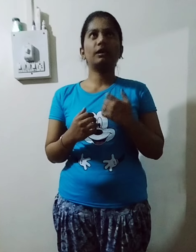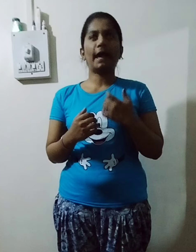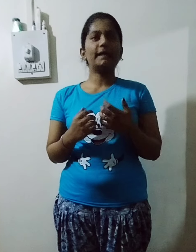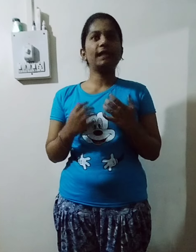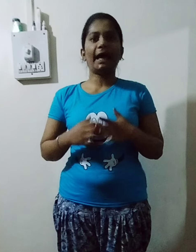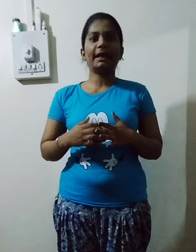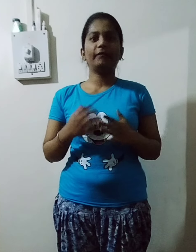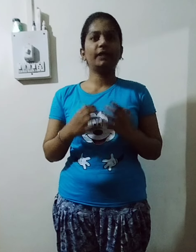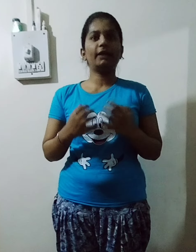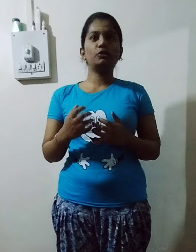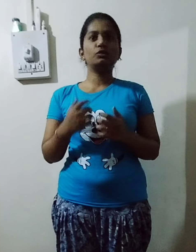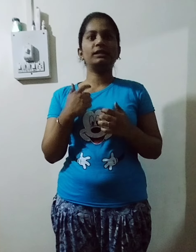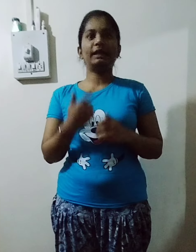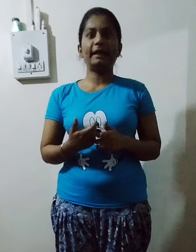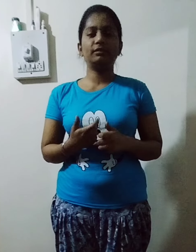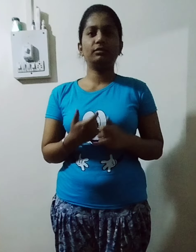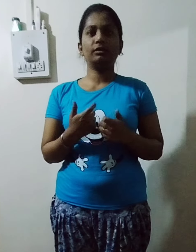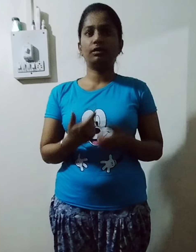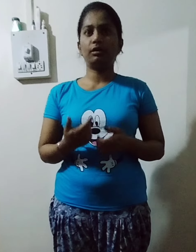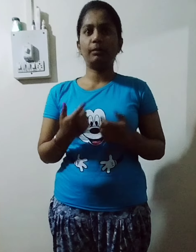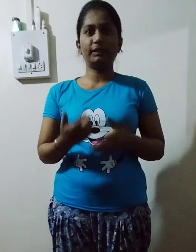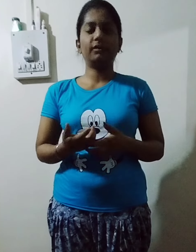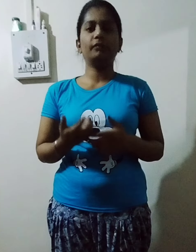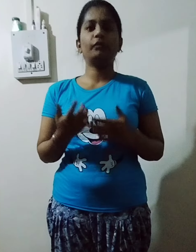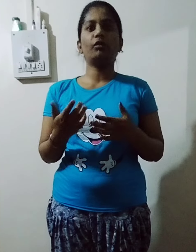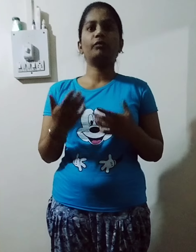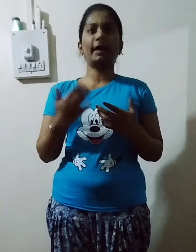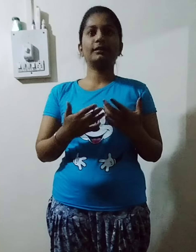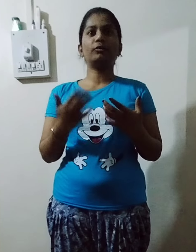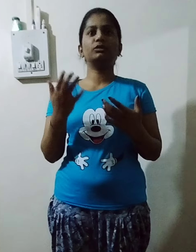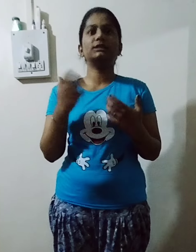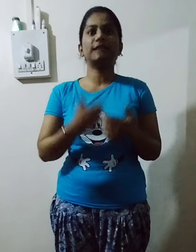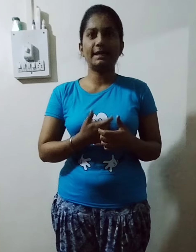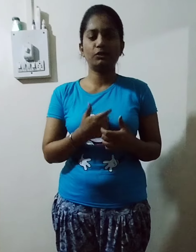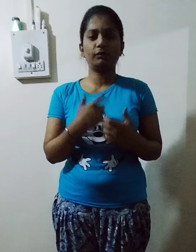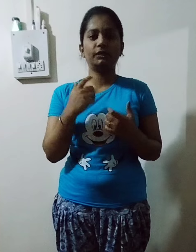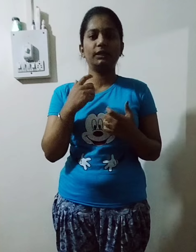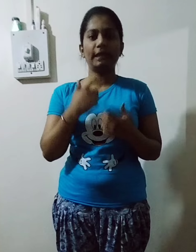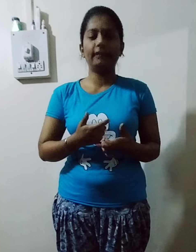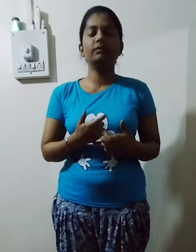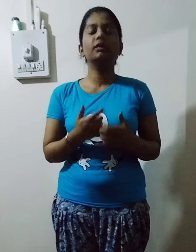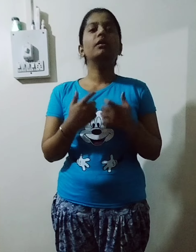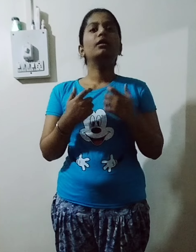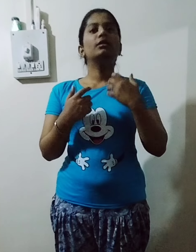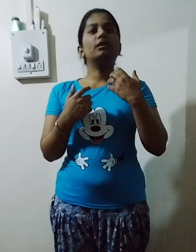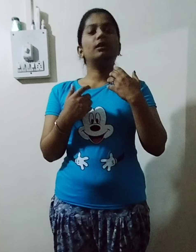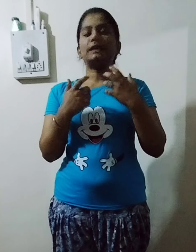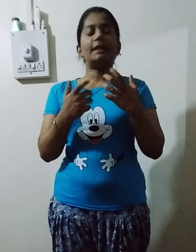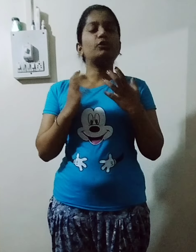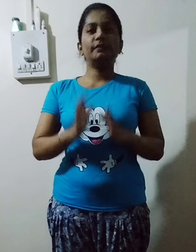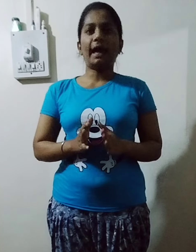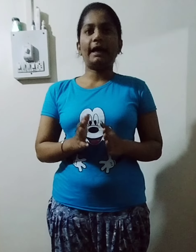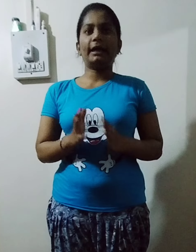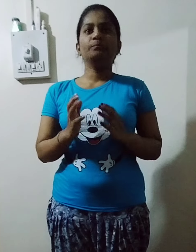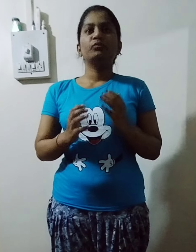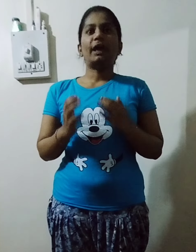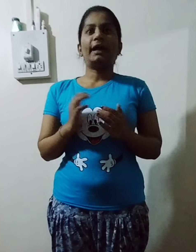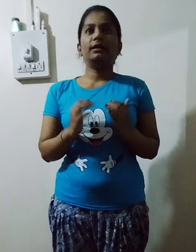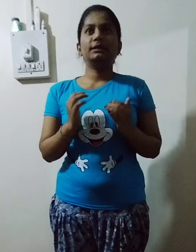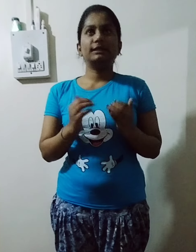as an array, we can use the length method for find out the size of the size of the array. In this